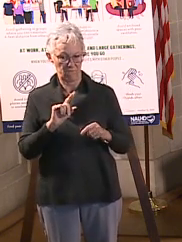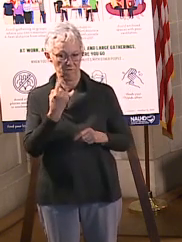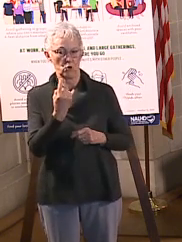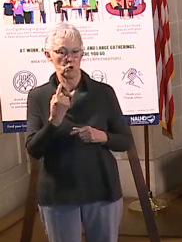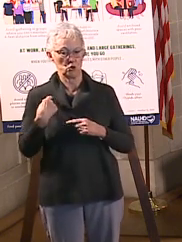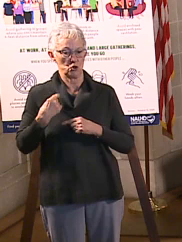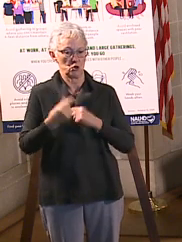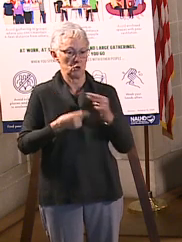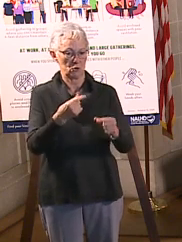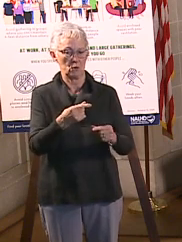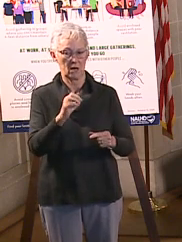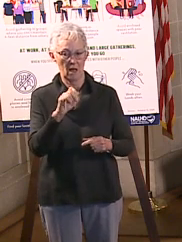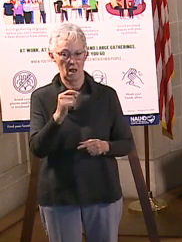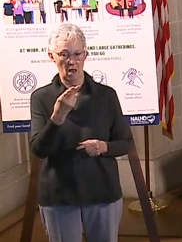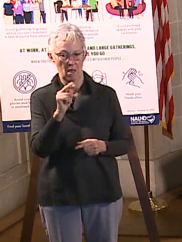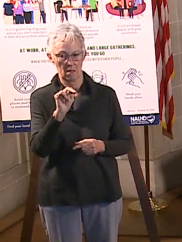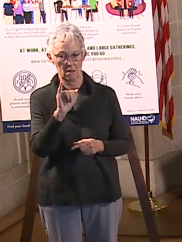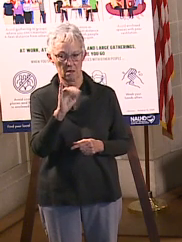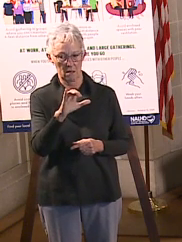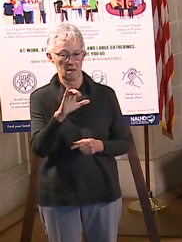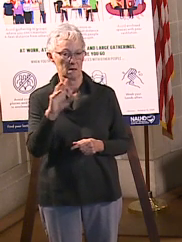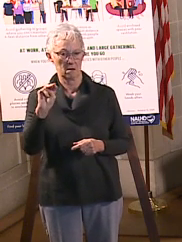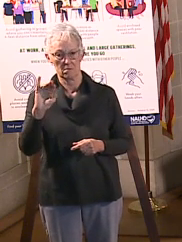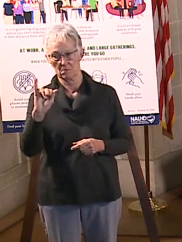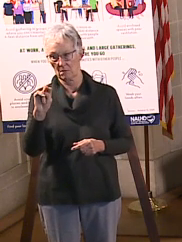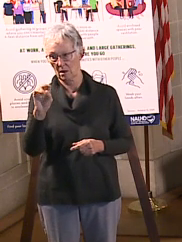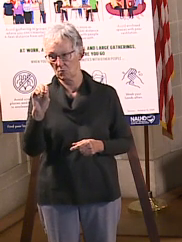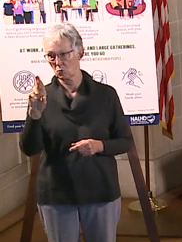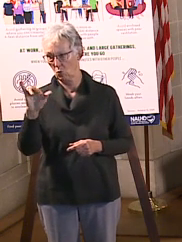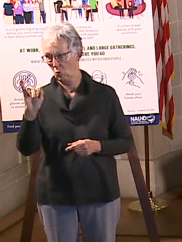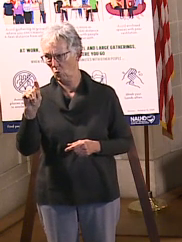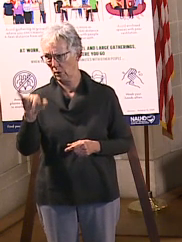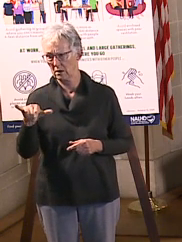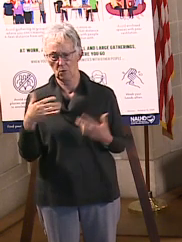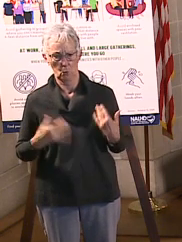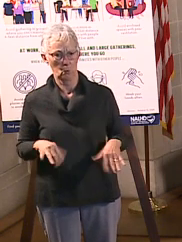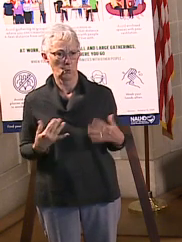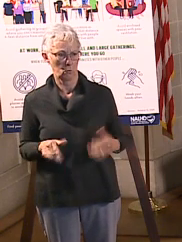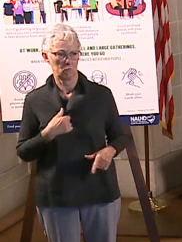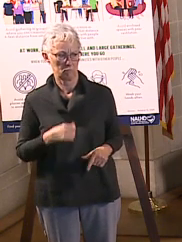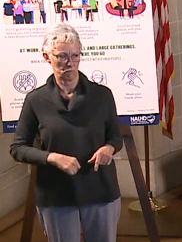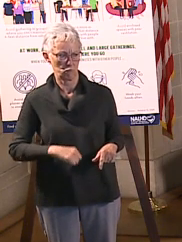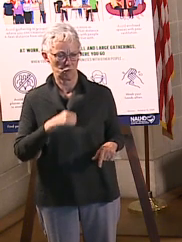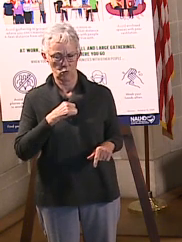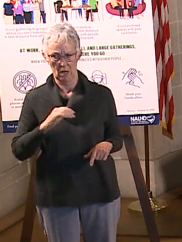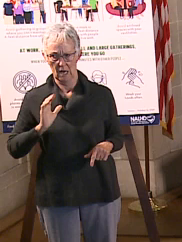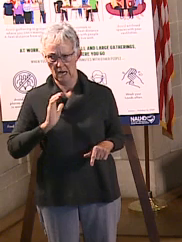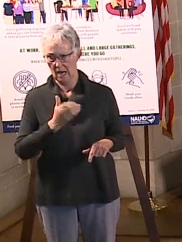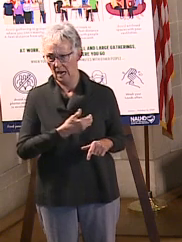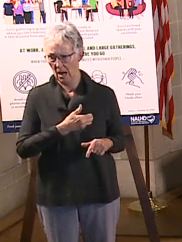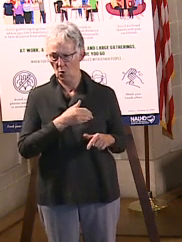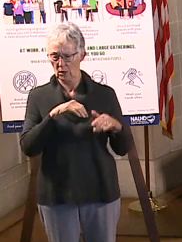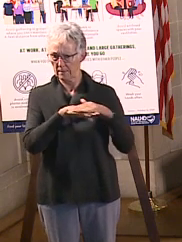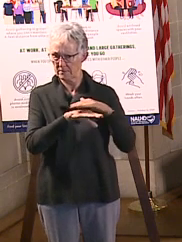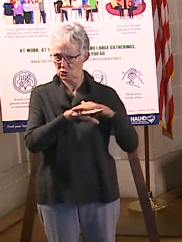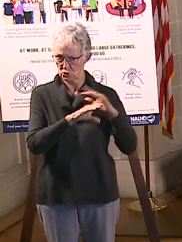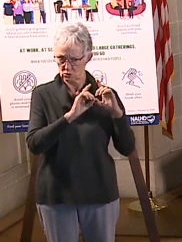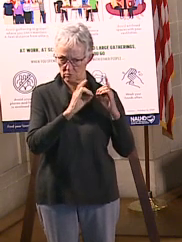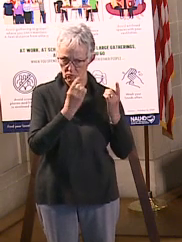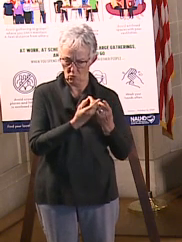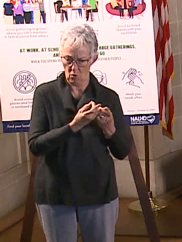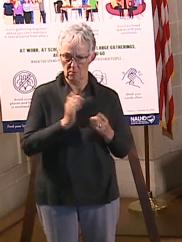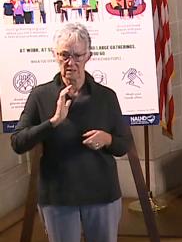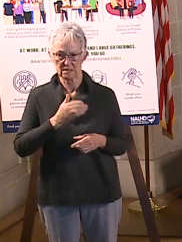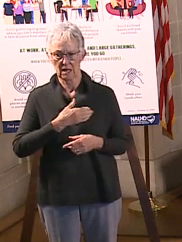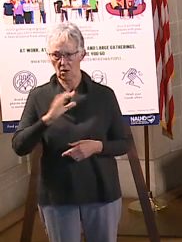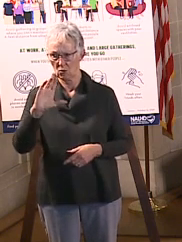first-generation and ethnic minorities. So I couldn't be more proud of our campus admissions departments, our chancellors leading, and then some of the other things we